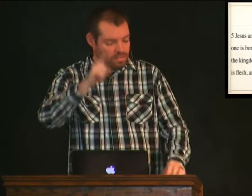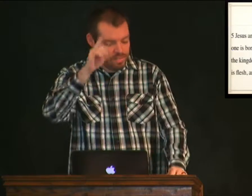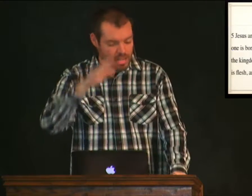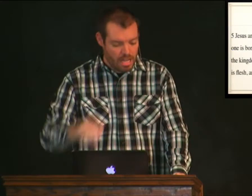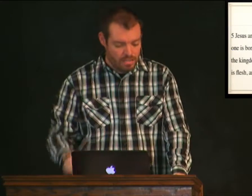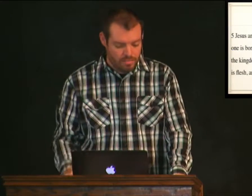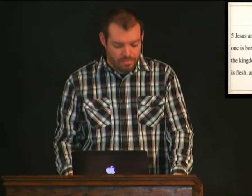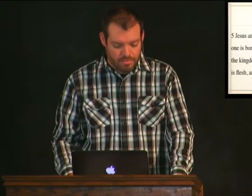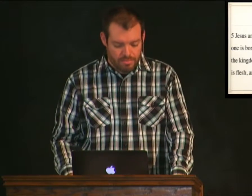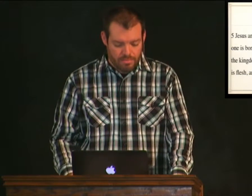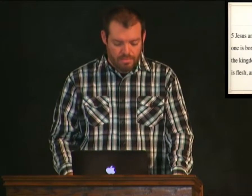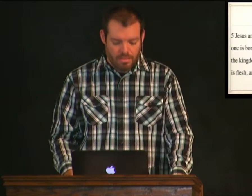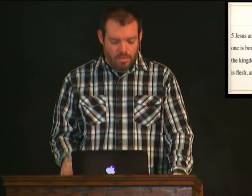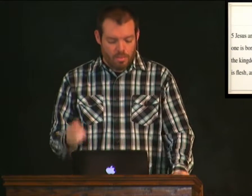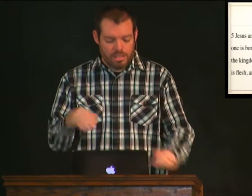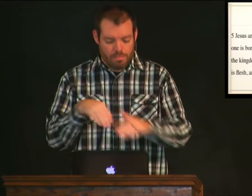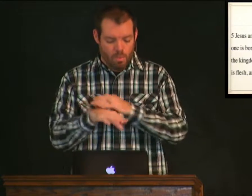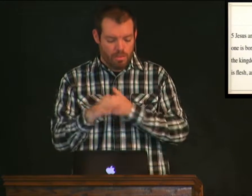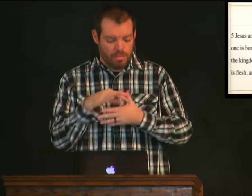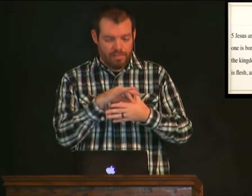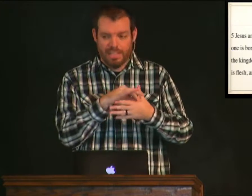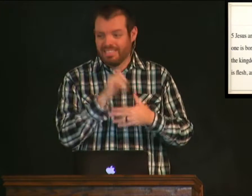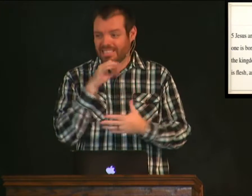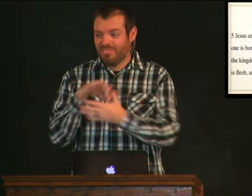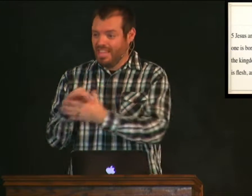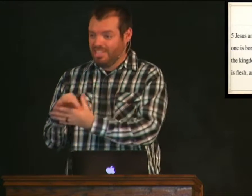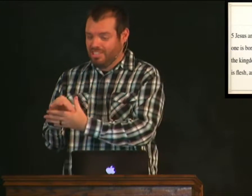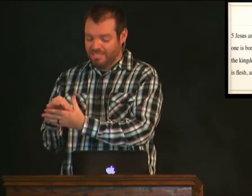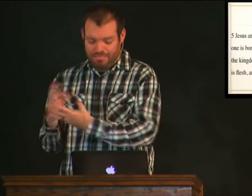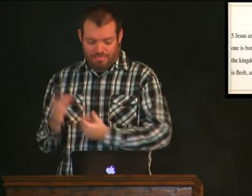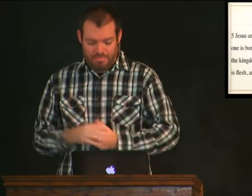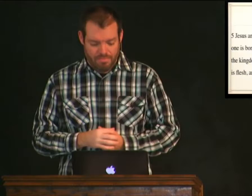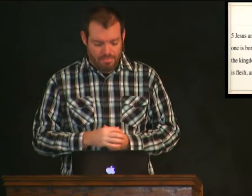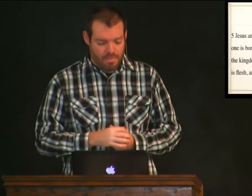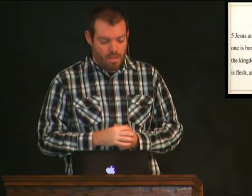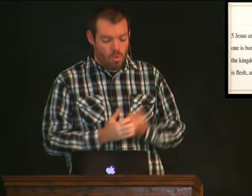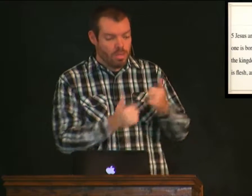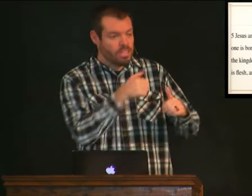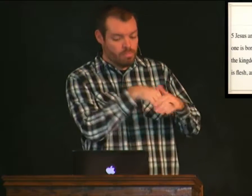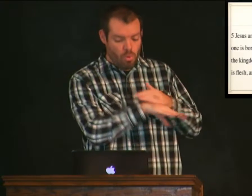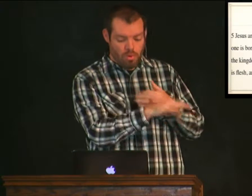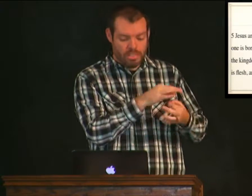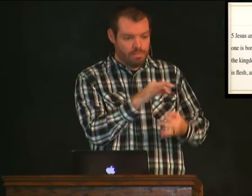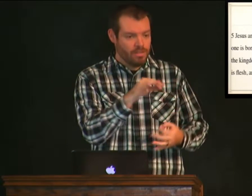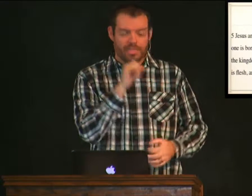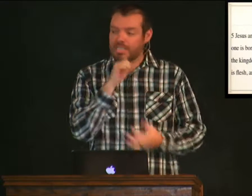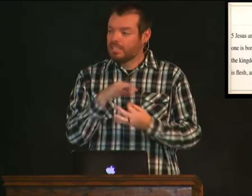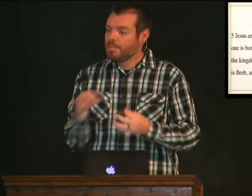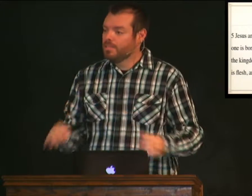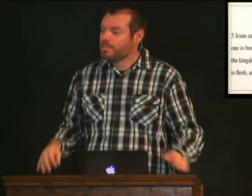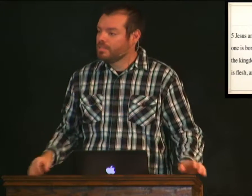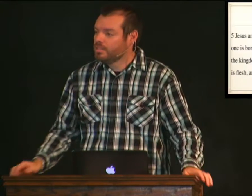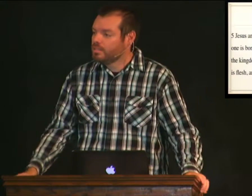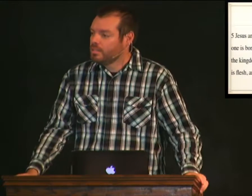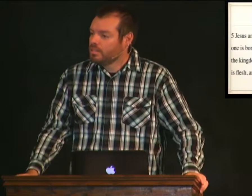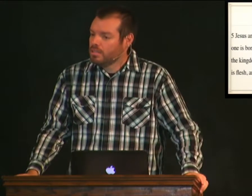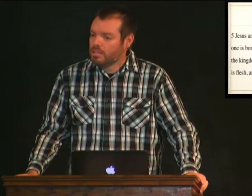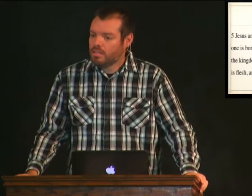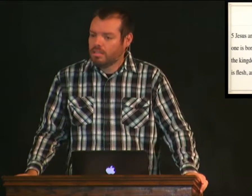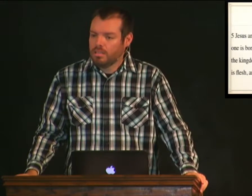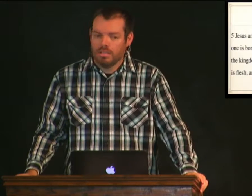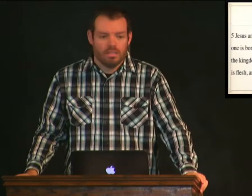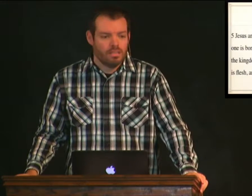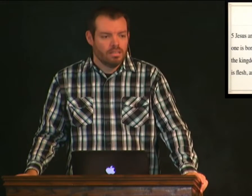the kingdom of God. Which is born the flesh is flesh. Which is born the Spirit is spirit.